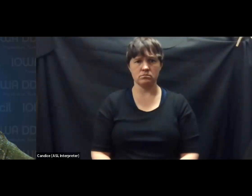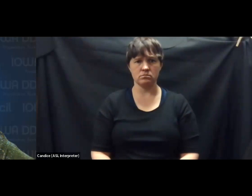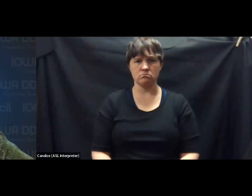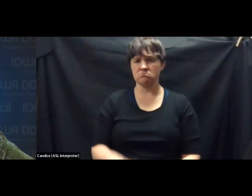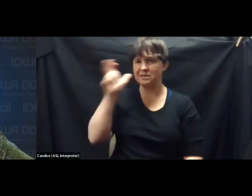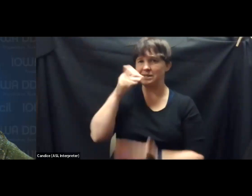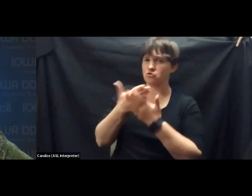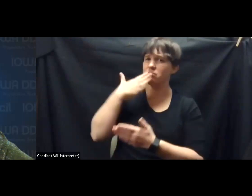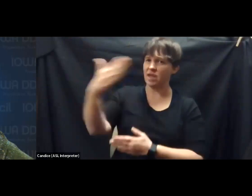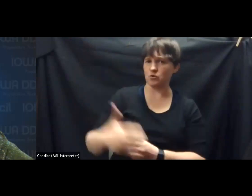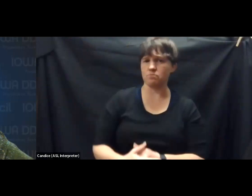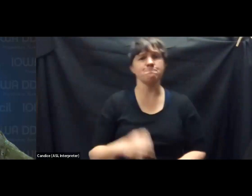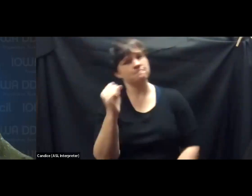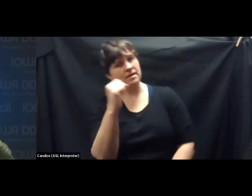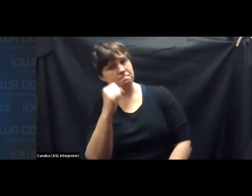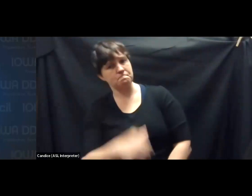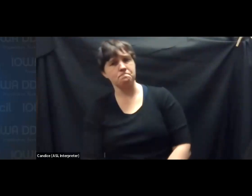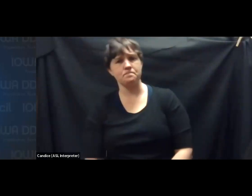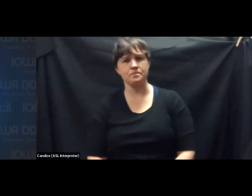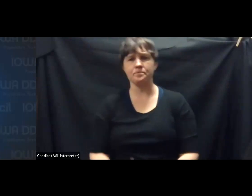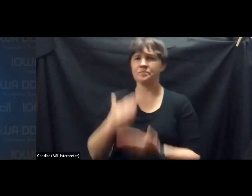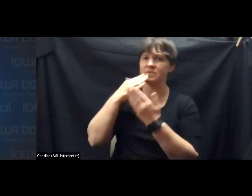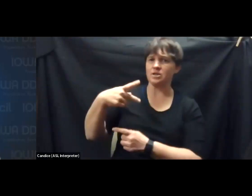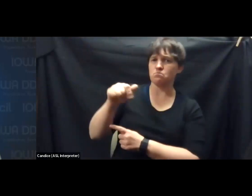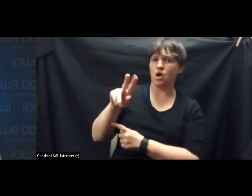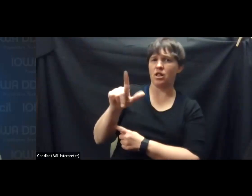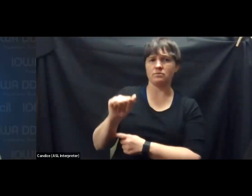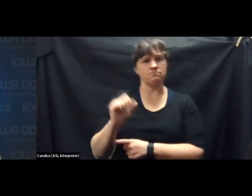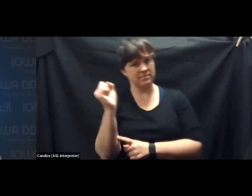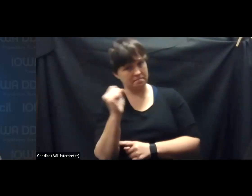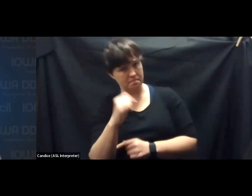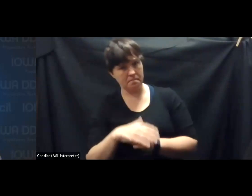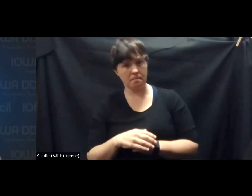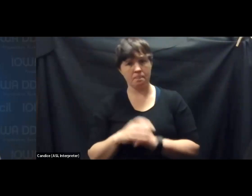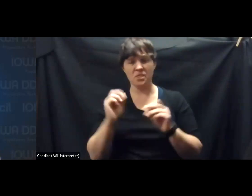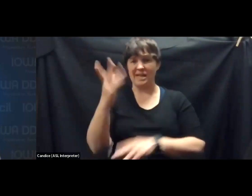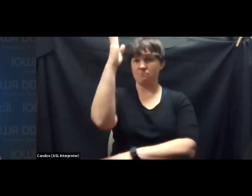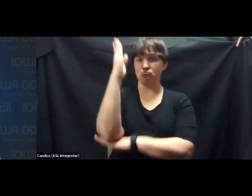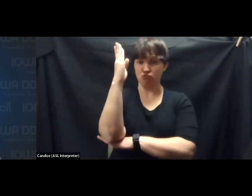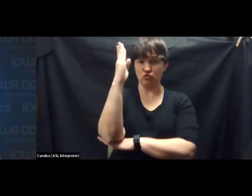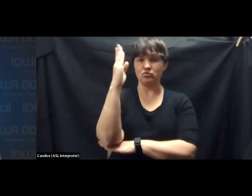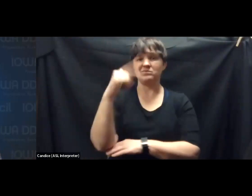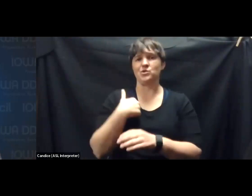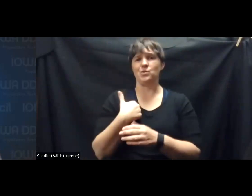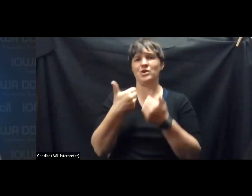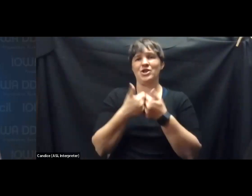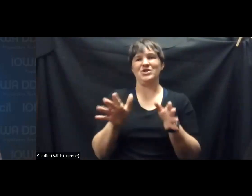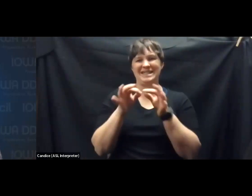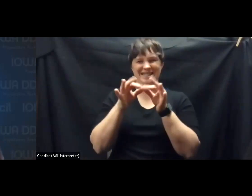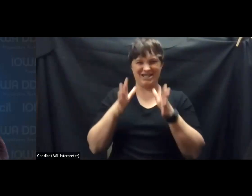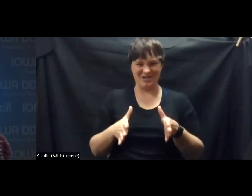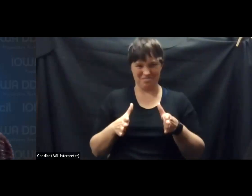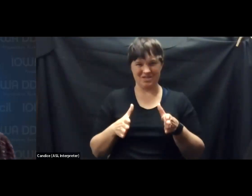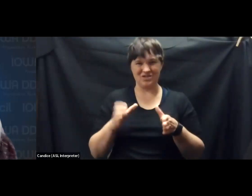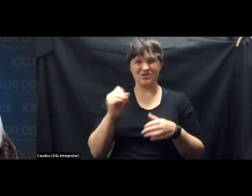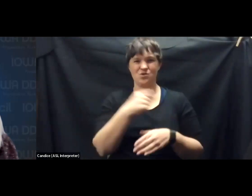Sounds good. Thank you. Yep. Thanks, Paula. Yep. Well, we're at noon now, so we are losing our interpreter,